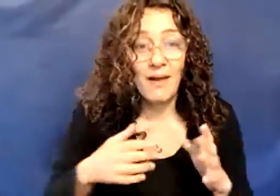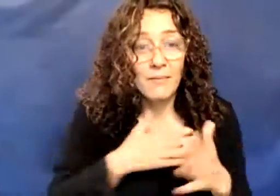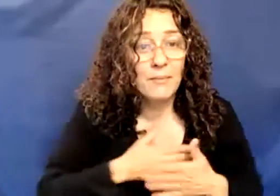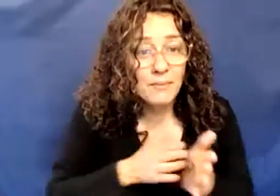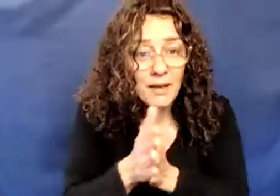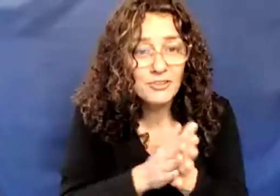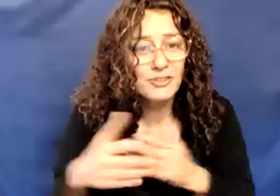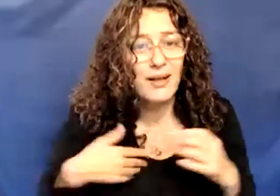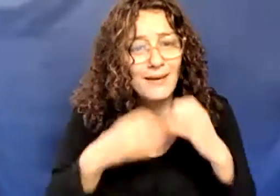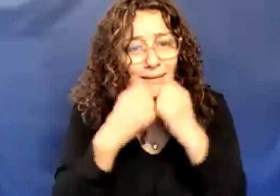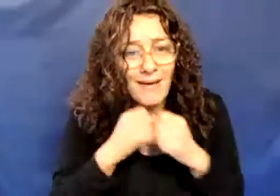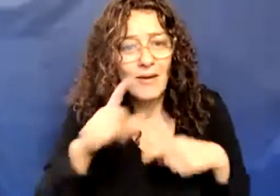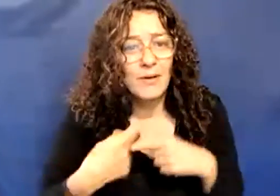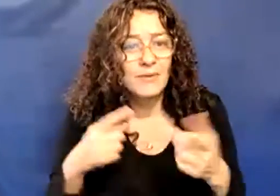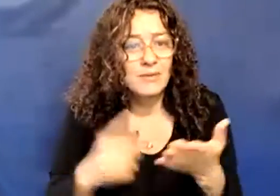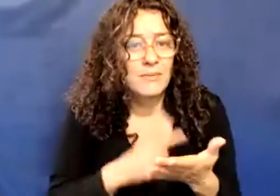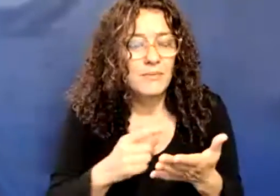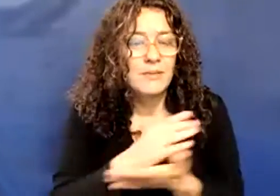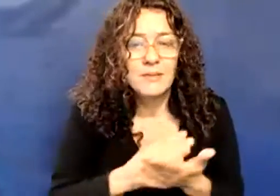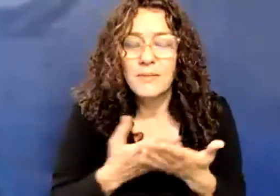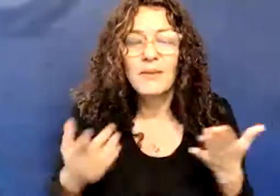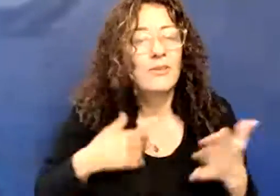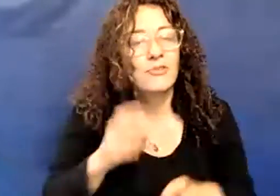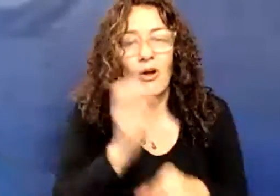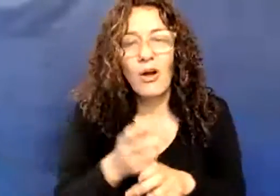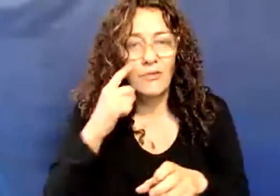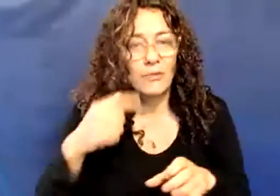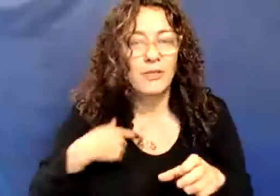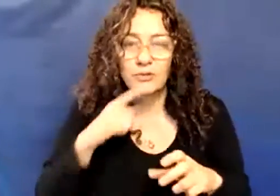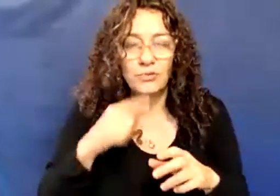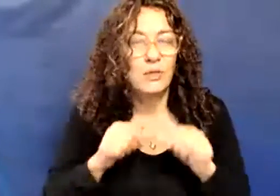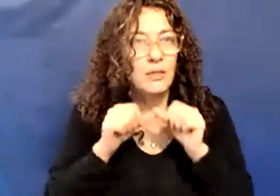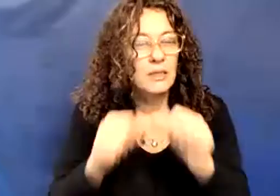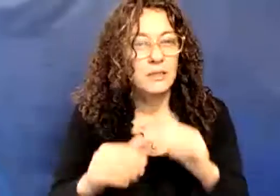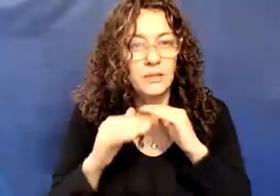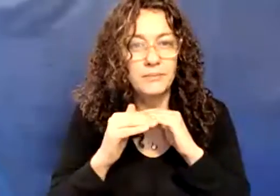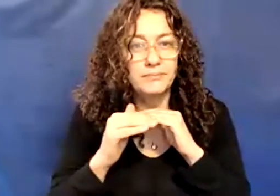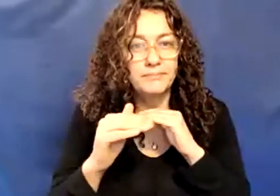And I thought, man, that is exactly how I feel.